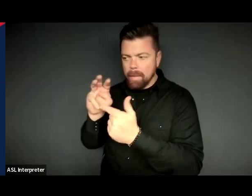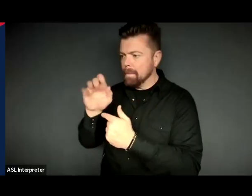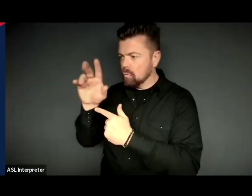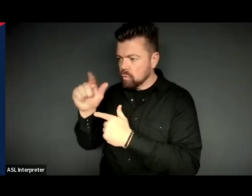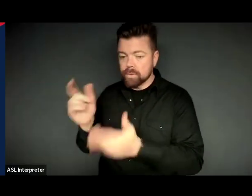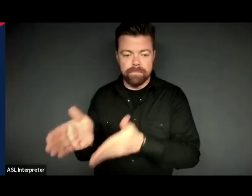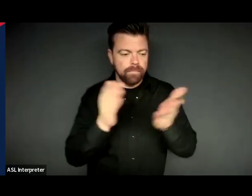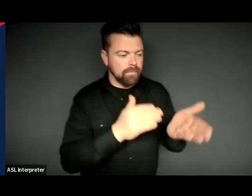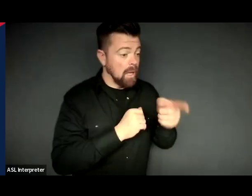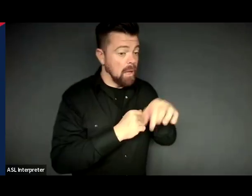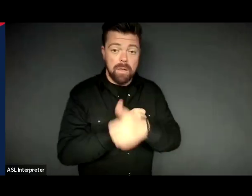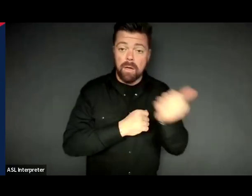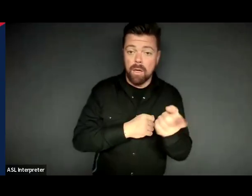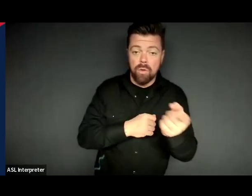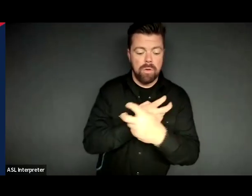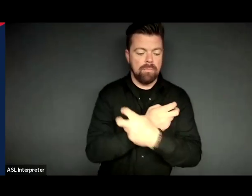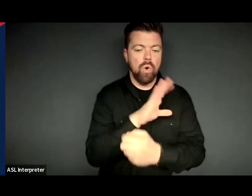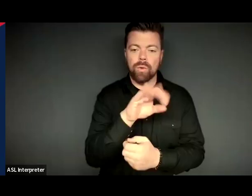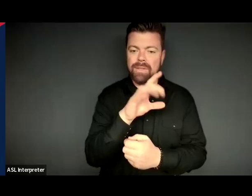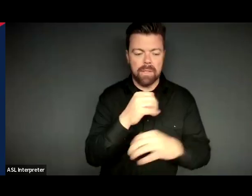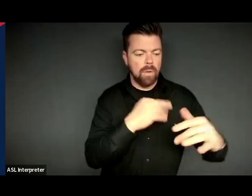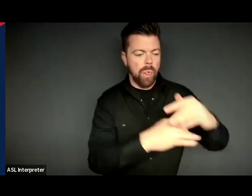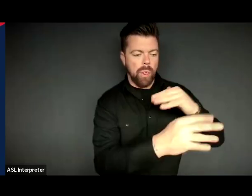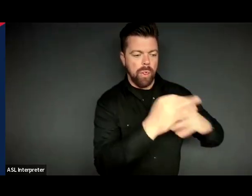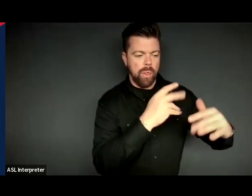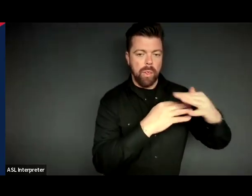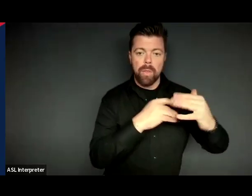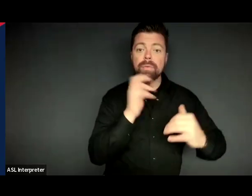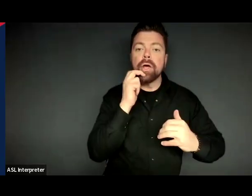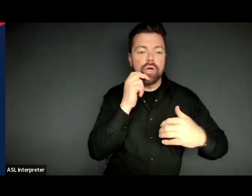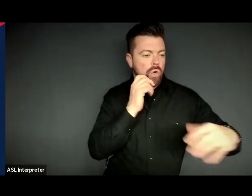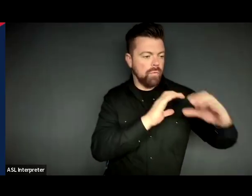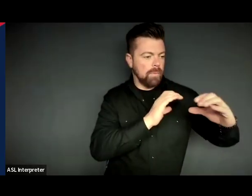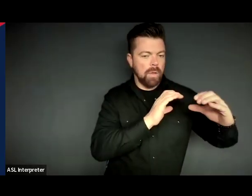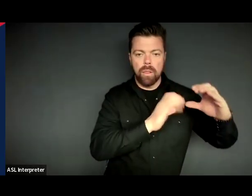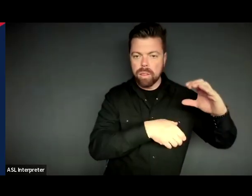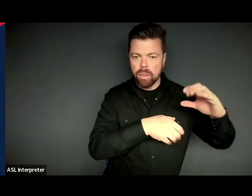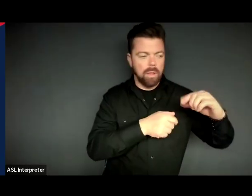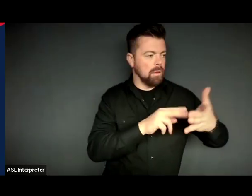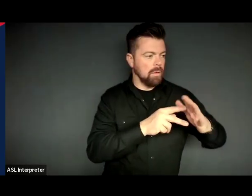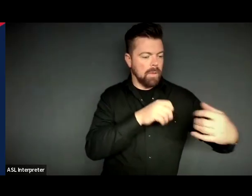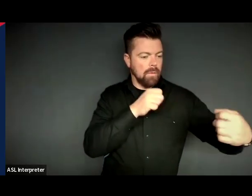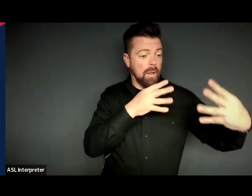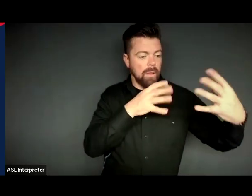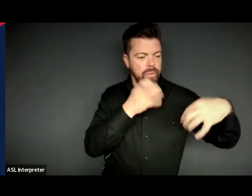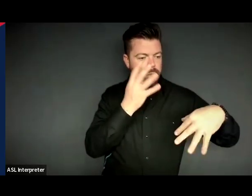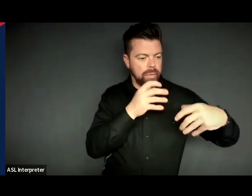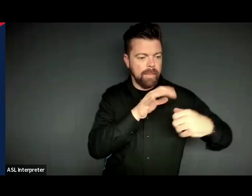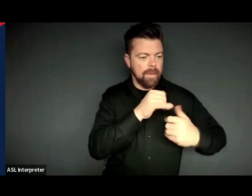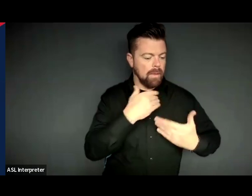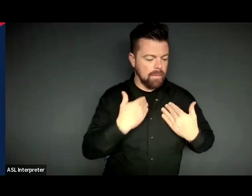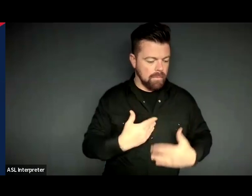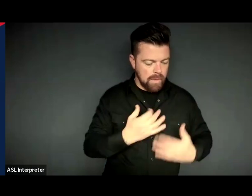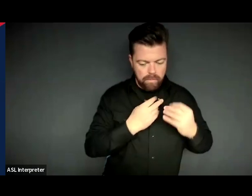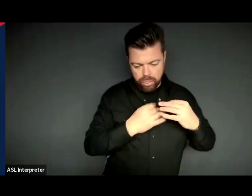bone cells, because they're not having the nerve communication that they have, they kind of get lost in your body. And near